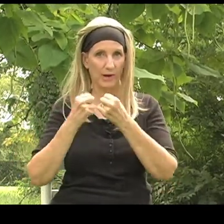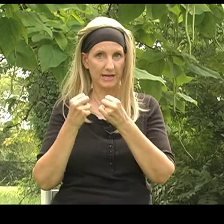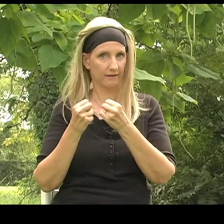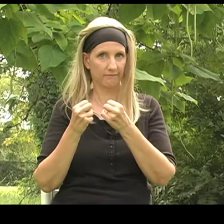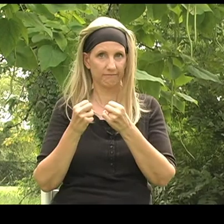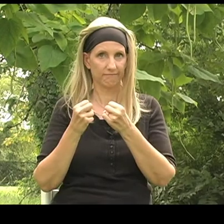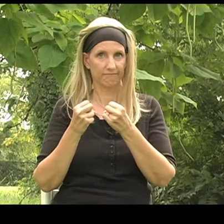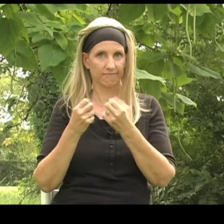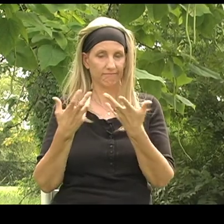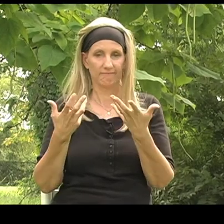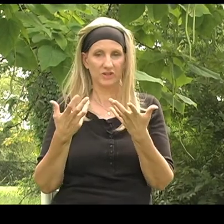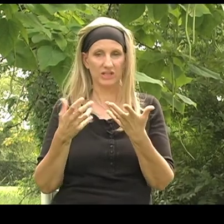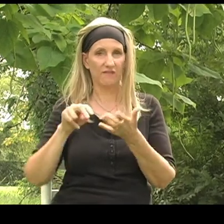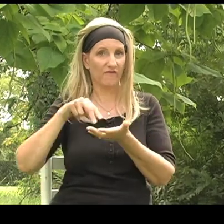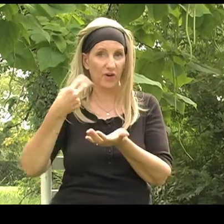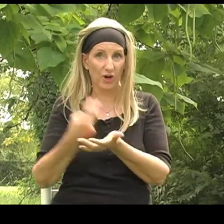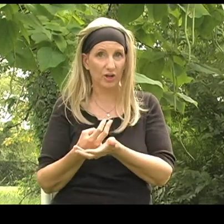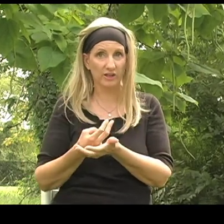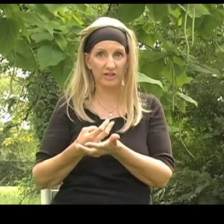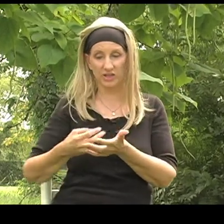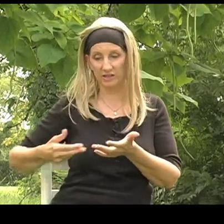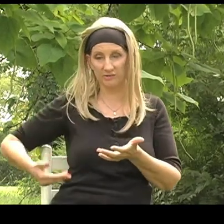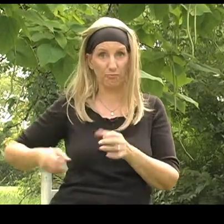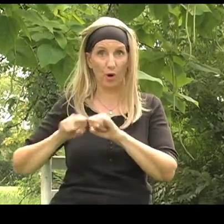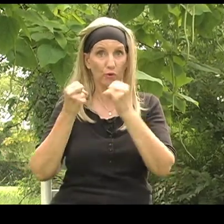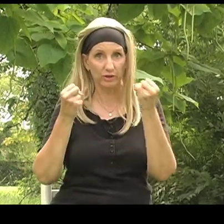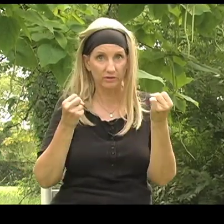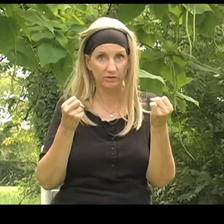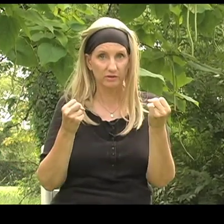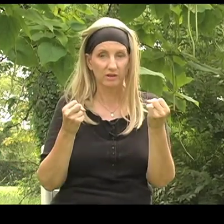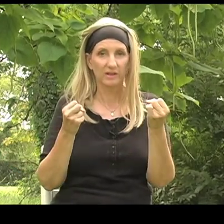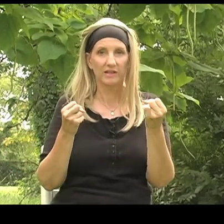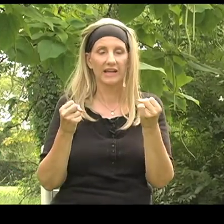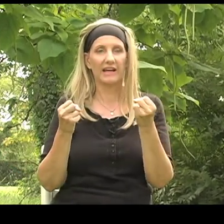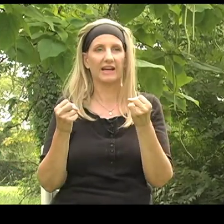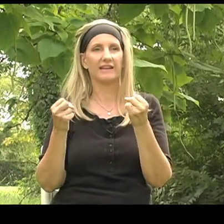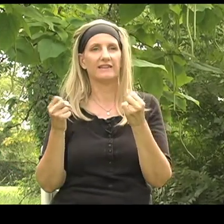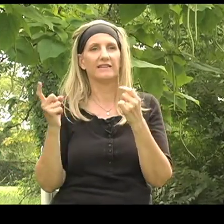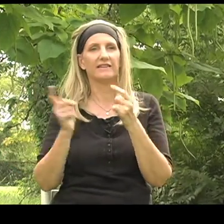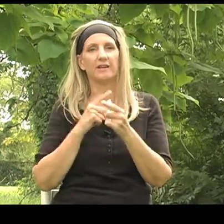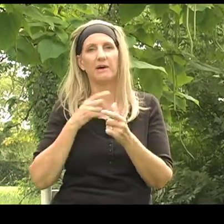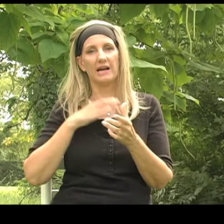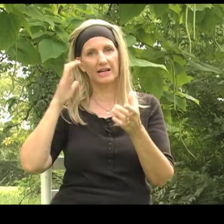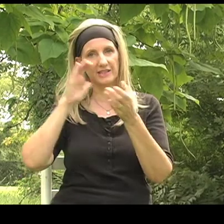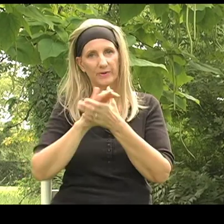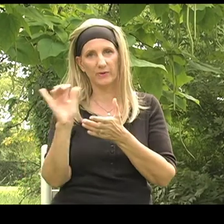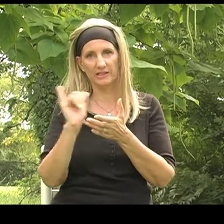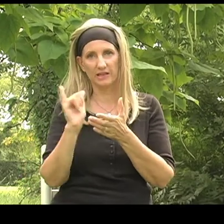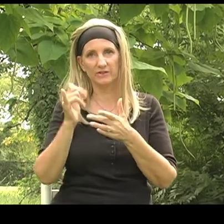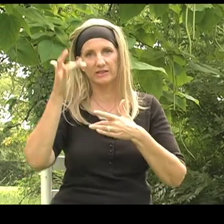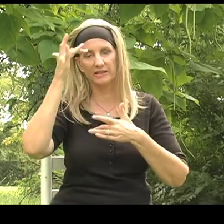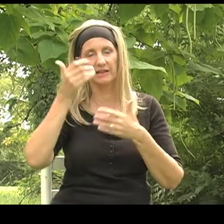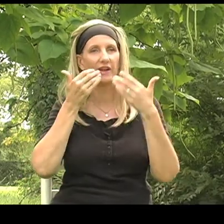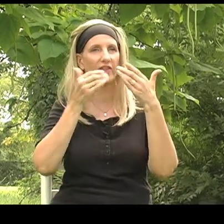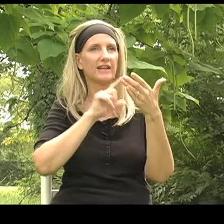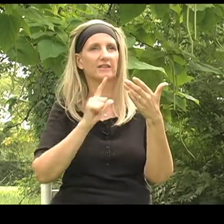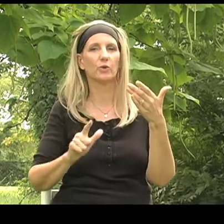break. She didn't fall, it just broke. And then my husband was also sick. I thank the Lord